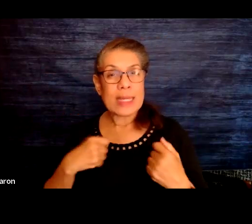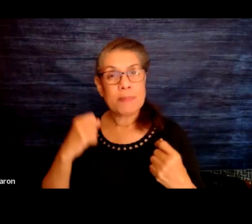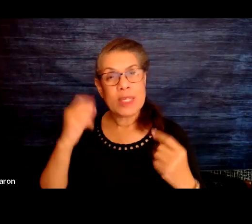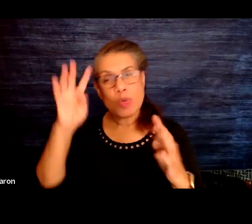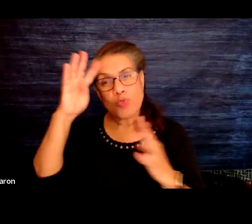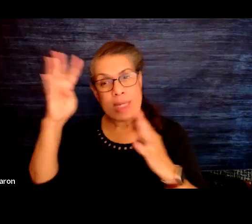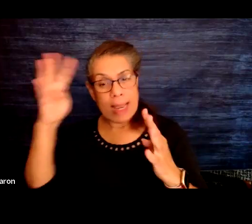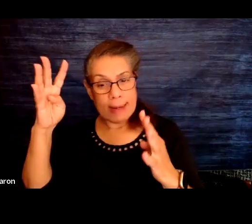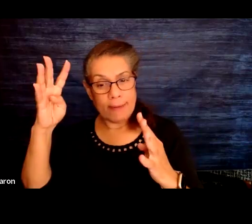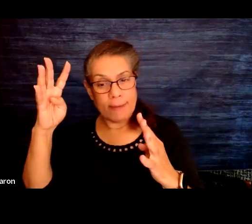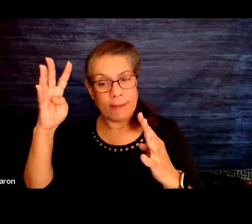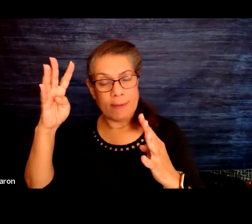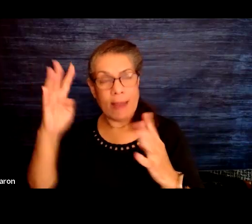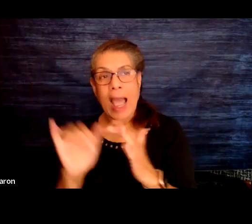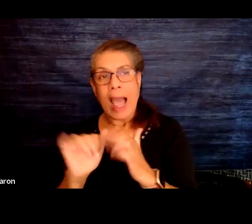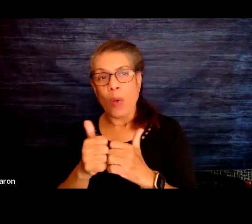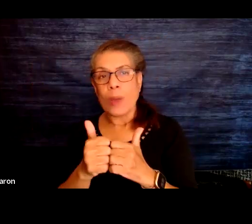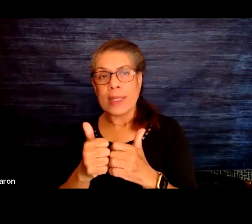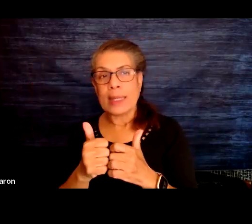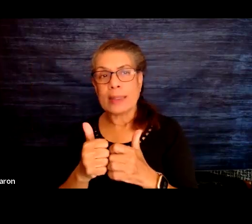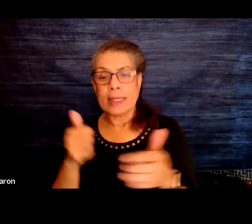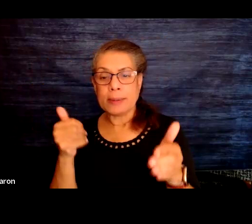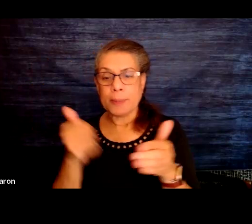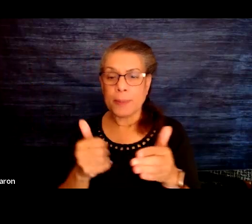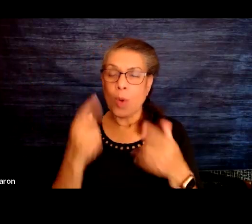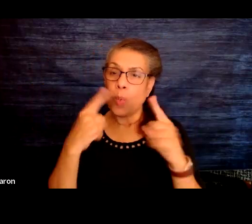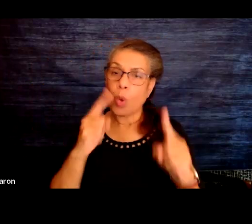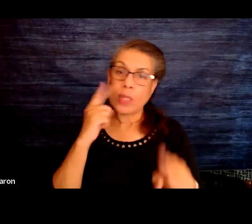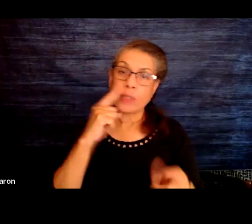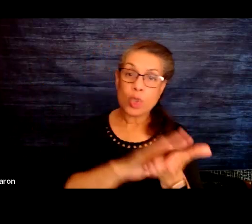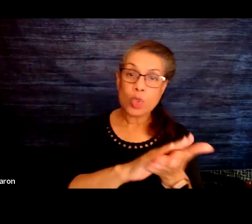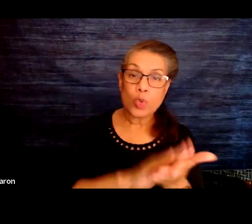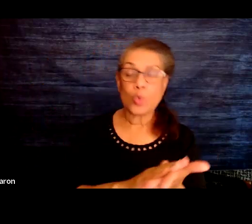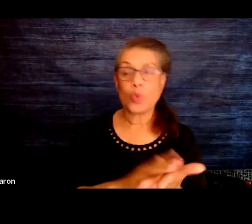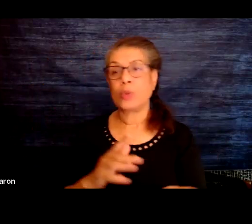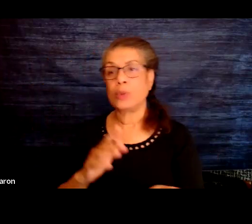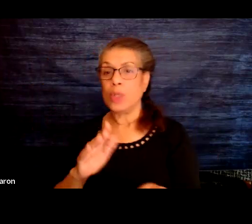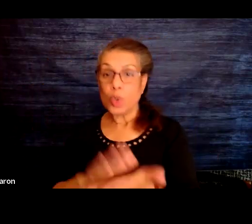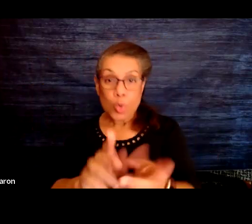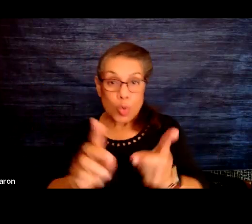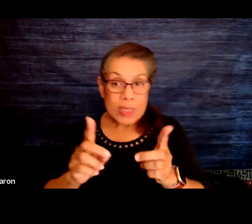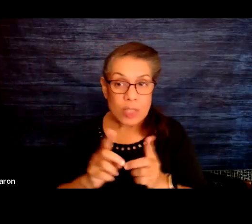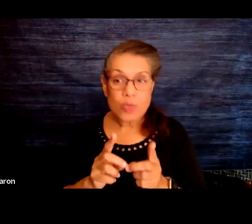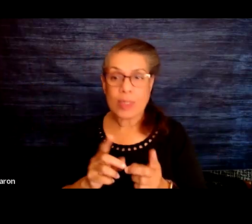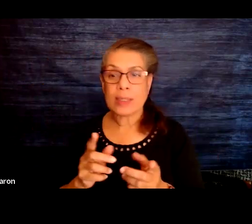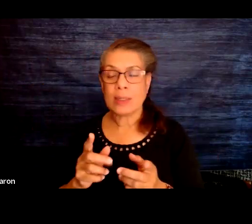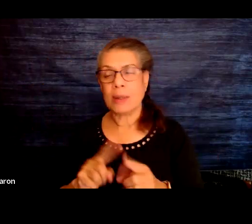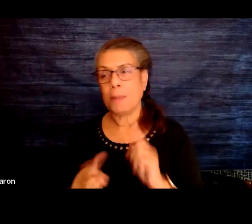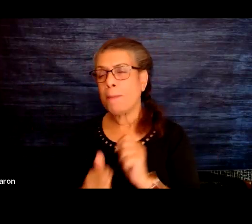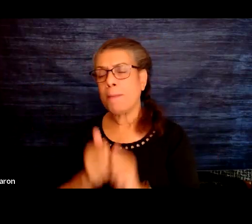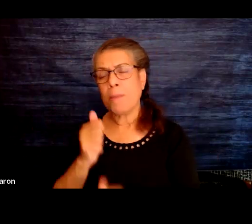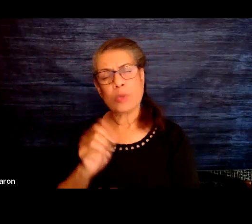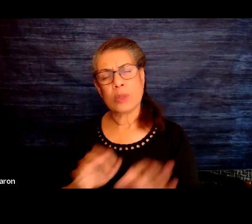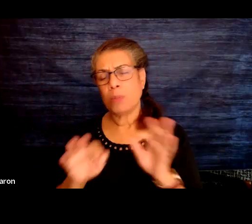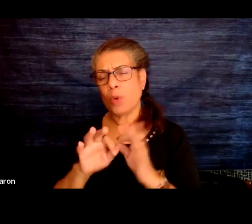how to close that gap to make it work for the schools, work for the district, the policy we've set, but most importantly, work for the